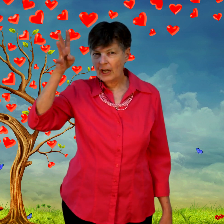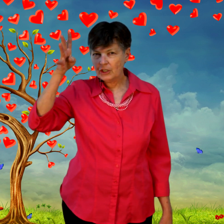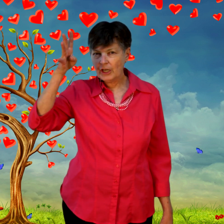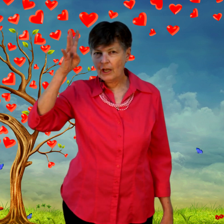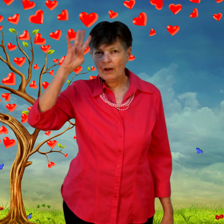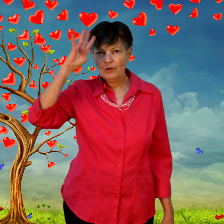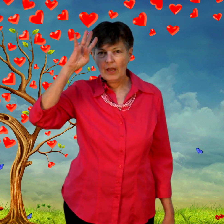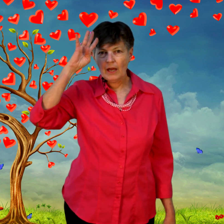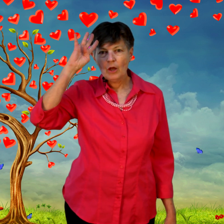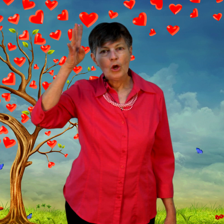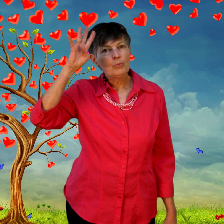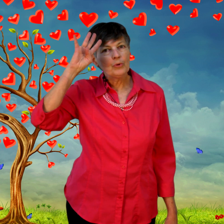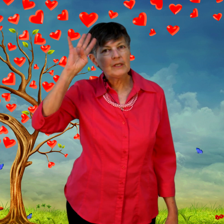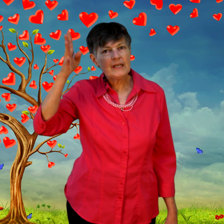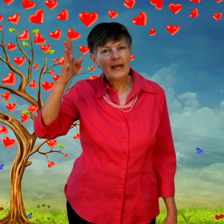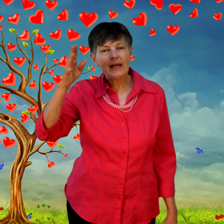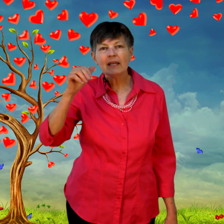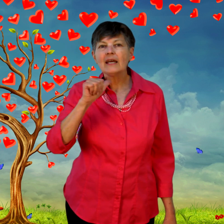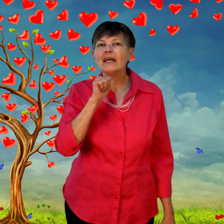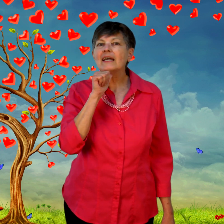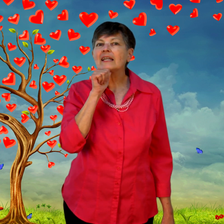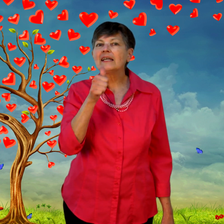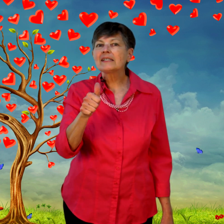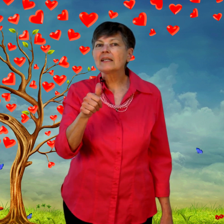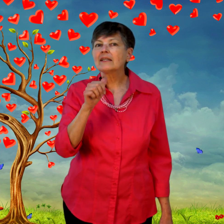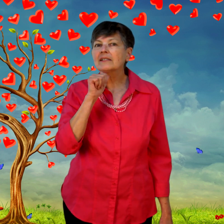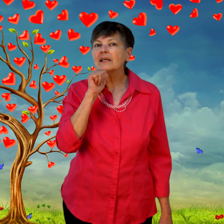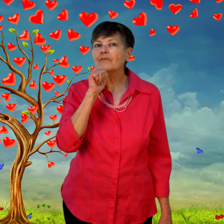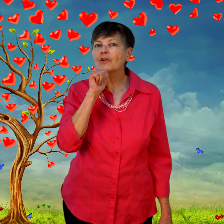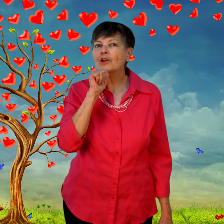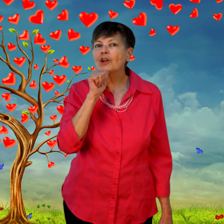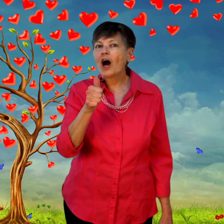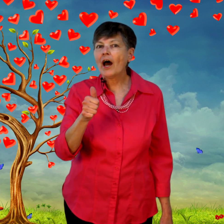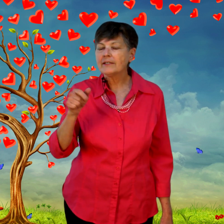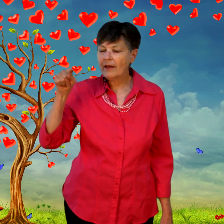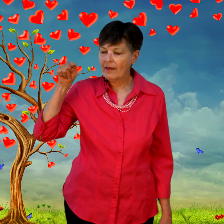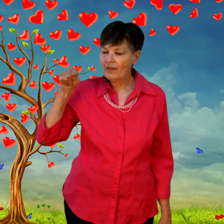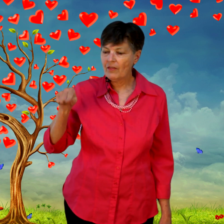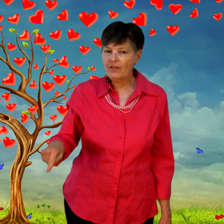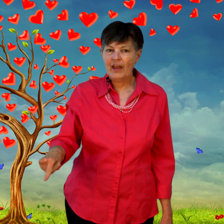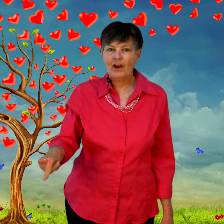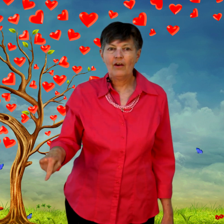kind of shake it off your head. Pretend it isn't, the sign for not there.